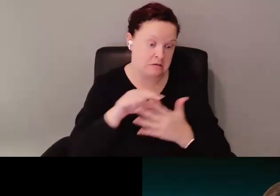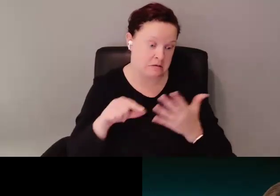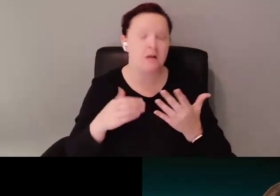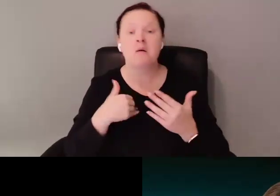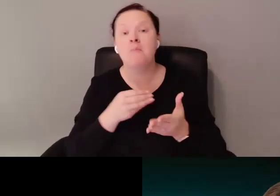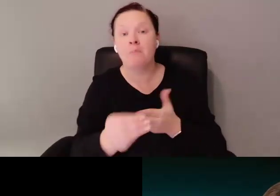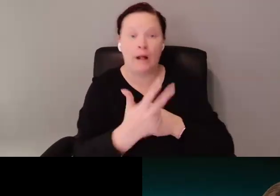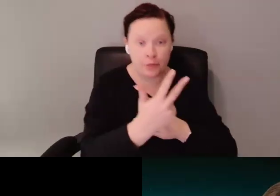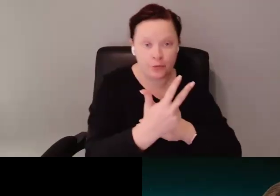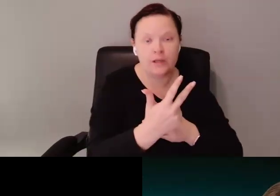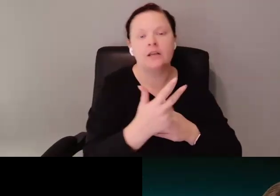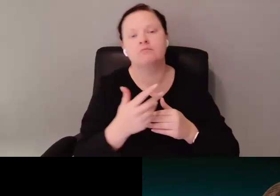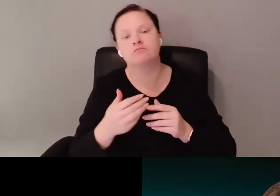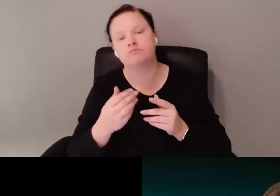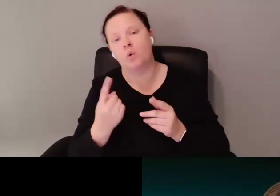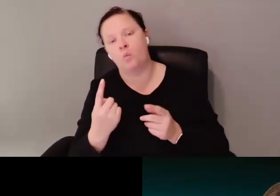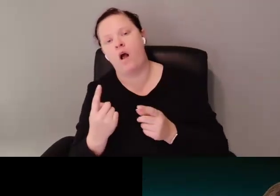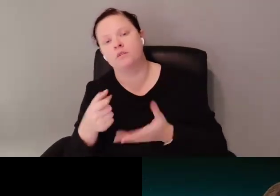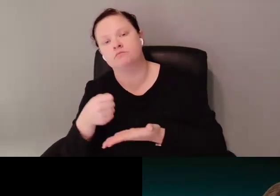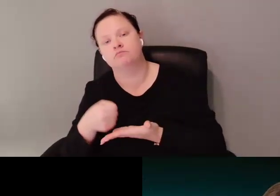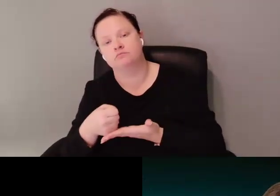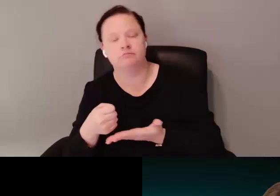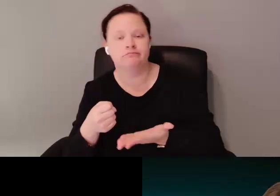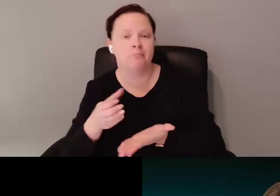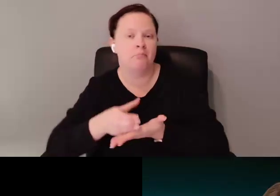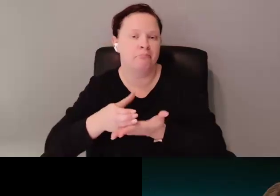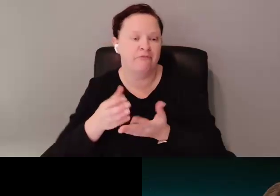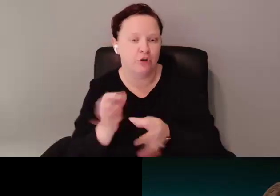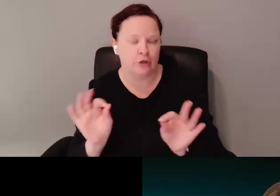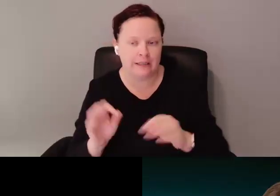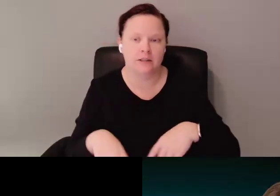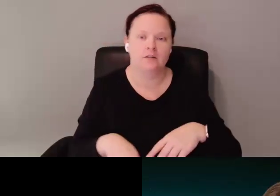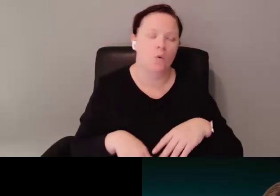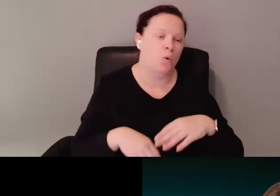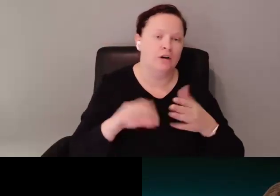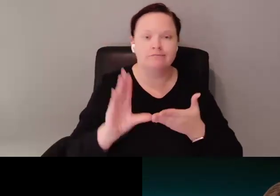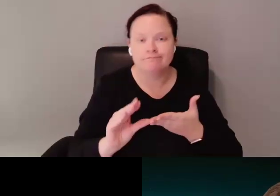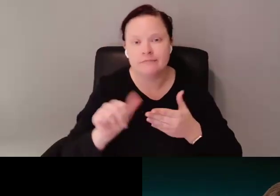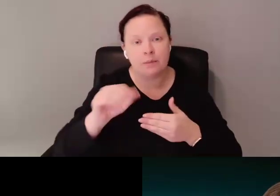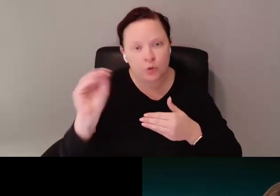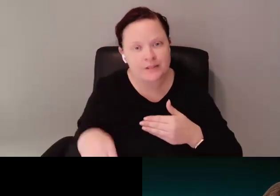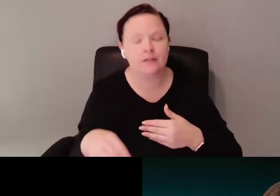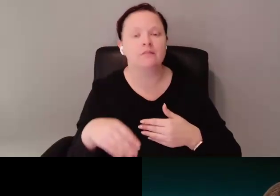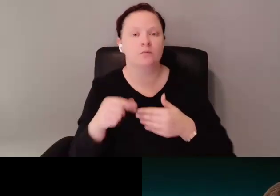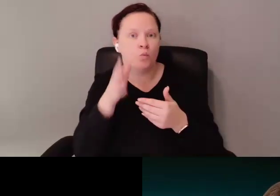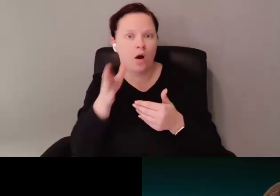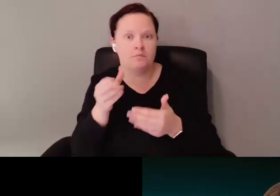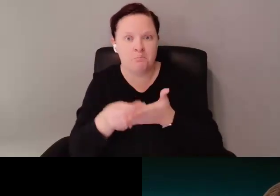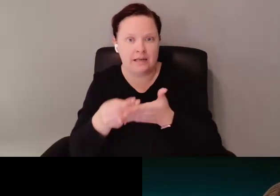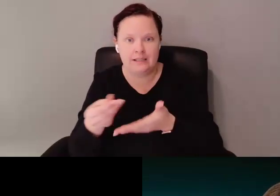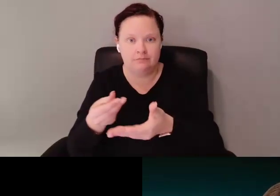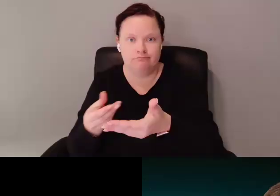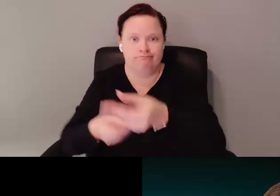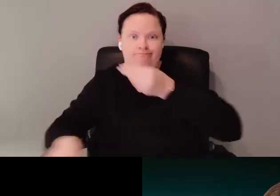or I'll give you a 10% discount on the whole thing. You want to close a deal and get the money, right? So you might be writing